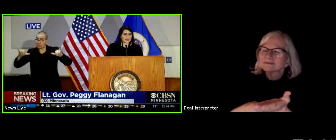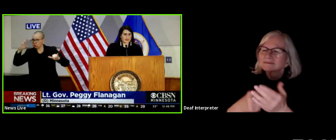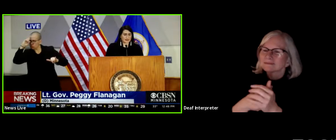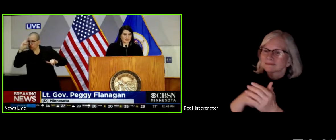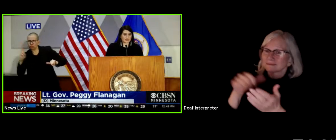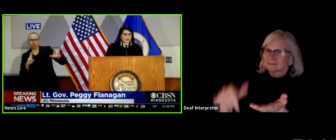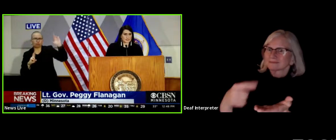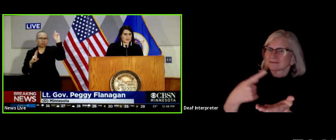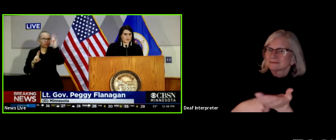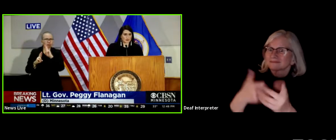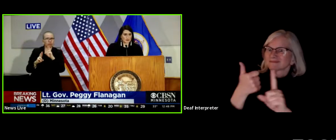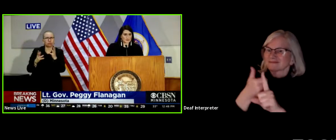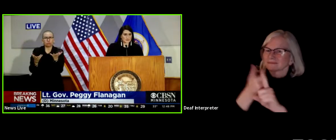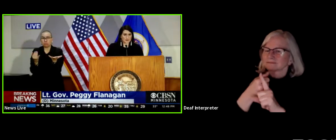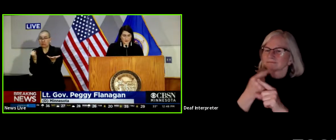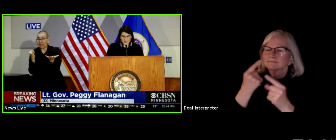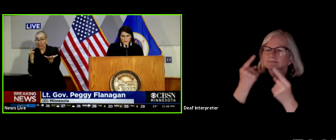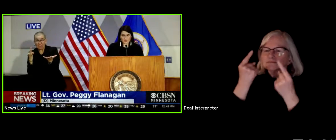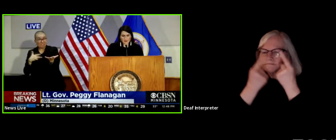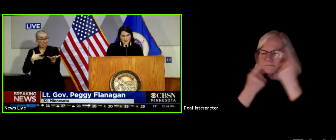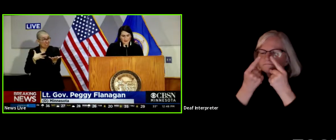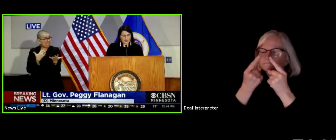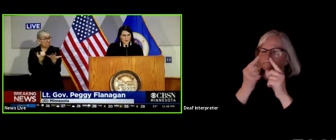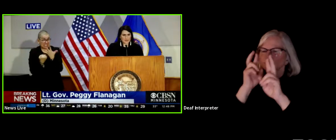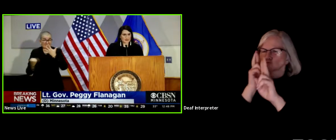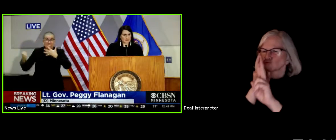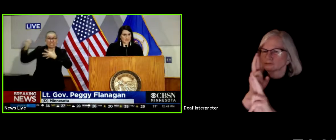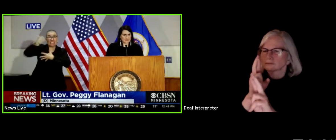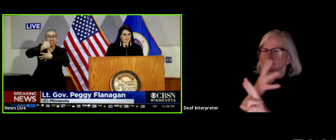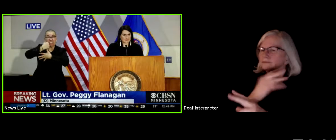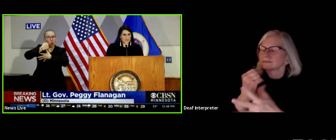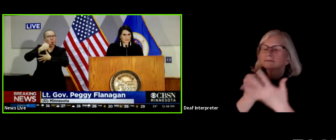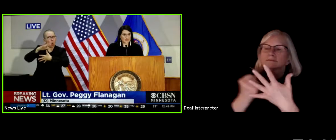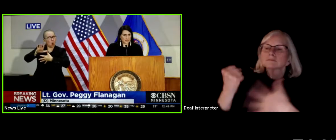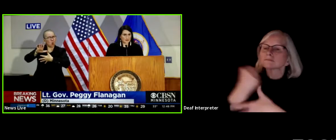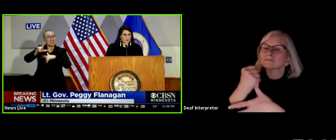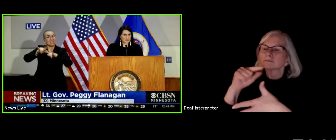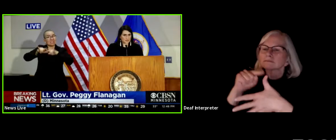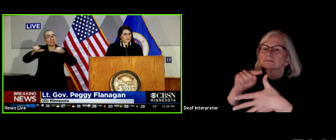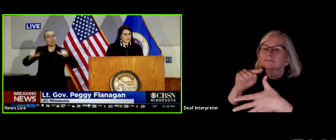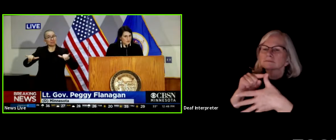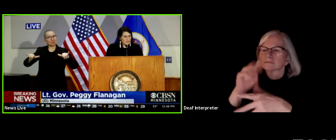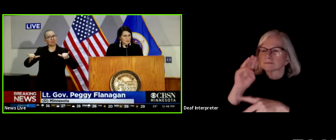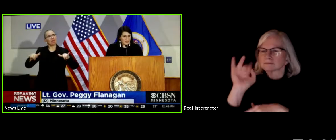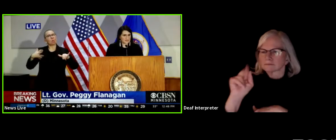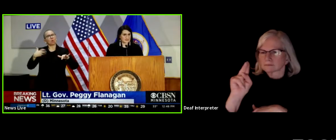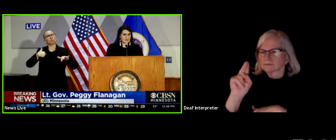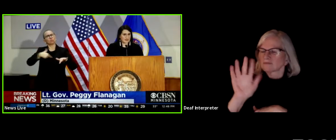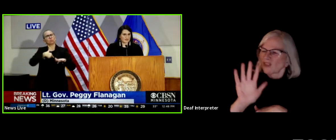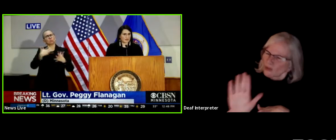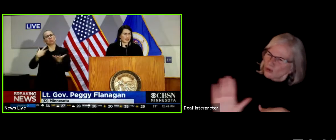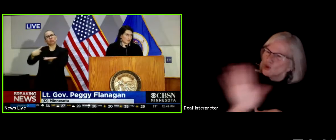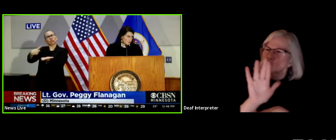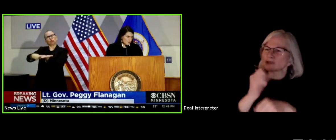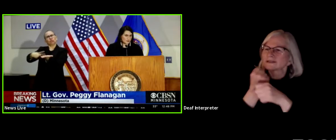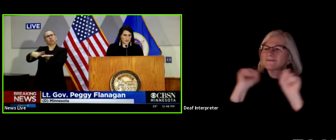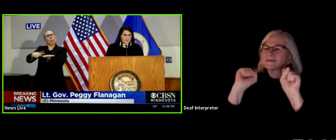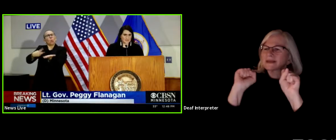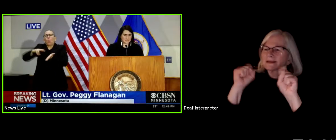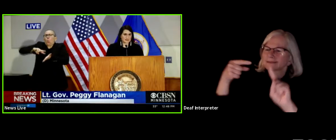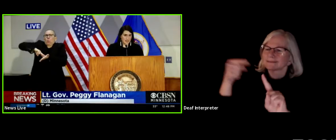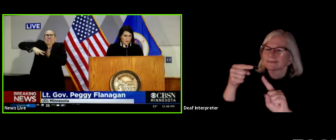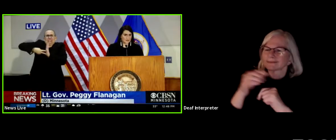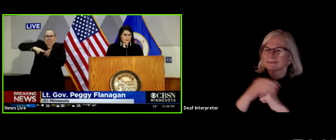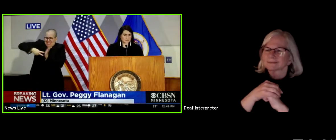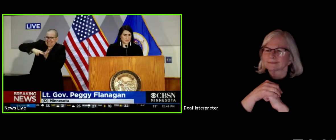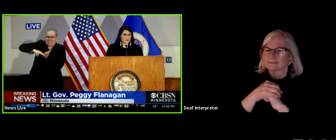Minnesotans first and foremost, but also in a way that we can talk about what it truly means for everyone who comes